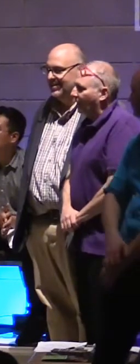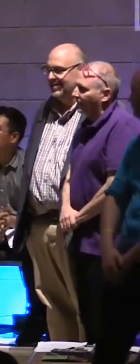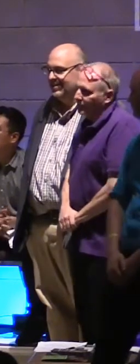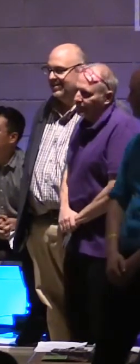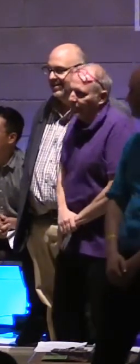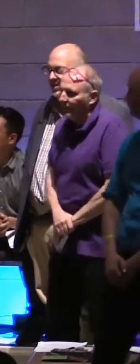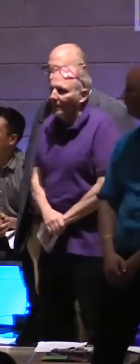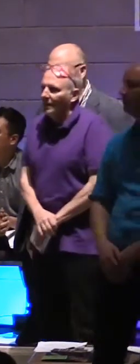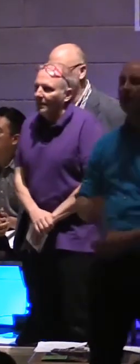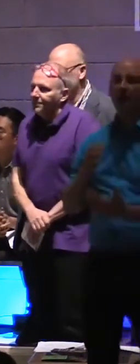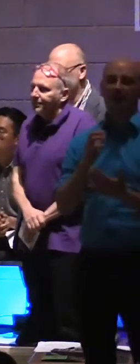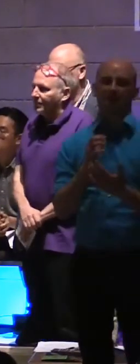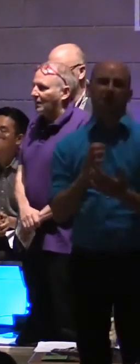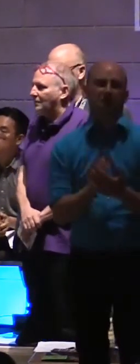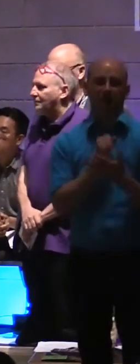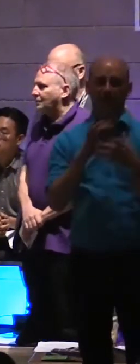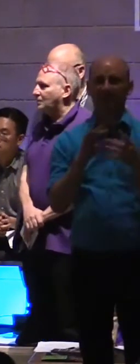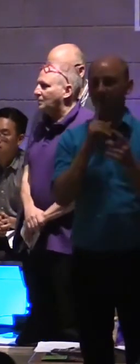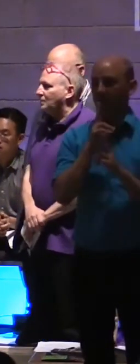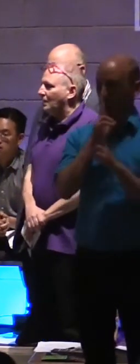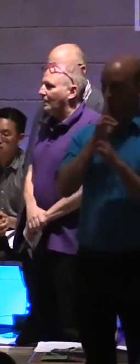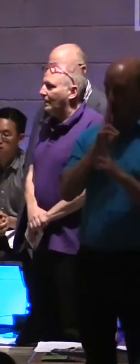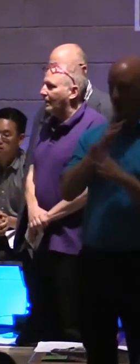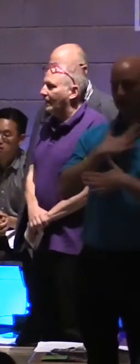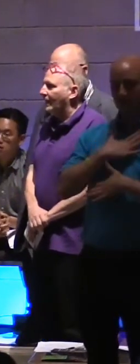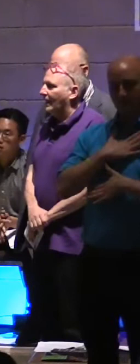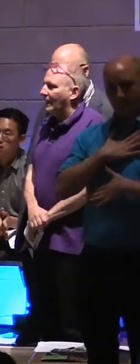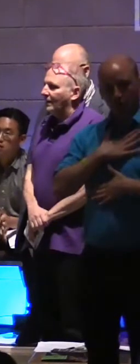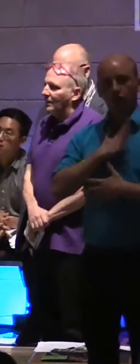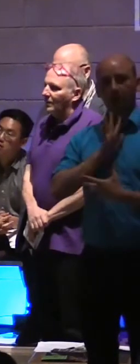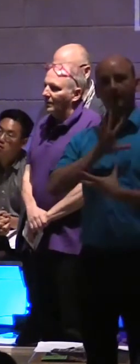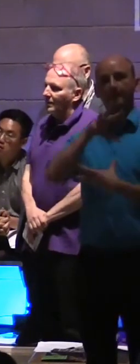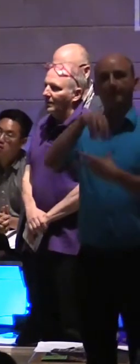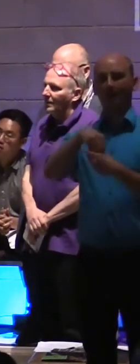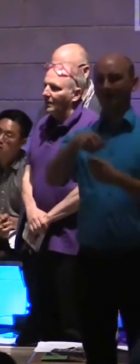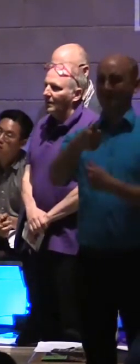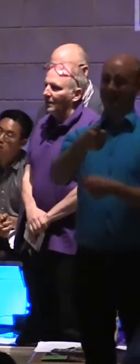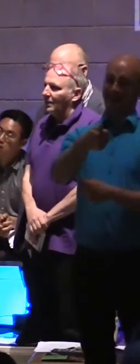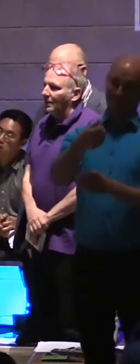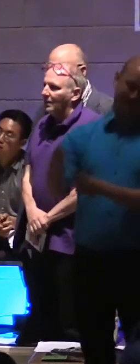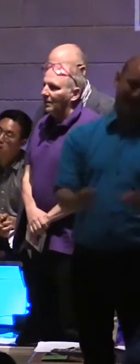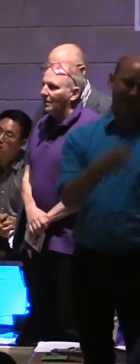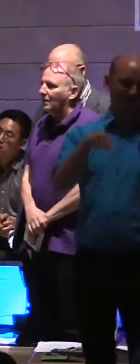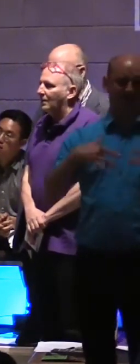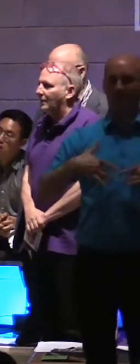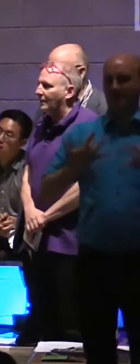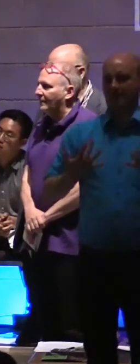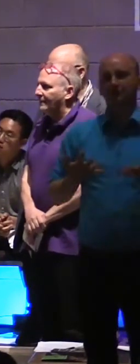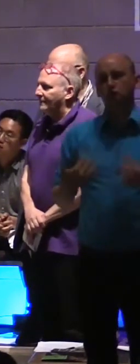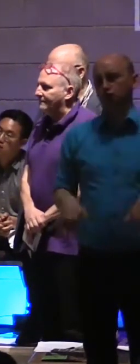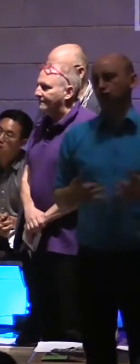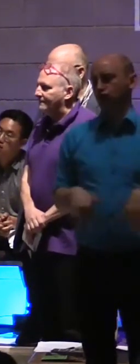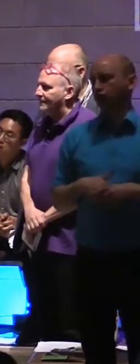I just want to say that it is an honor and a pleasure to be a part of any part of planning this incredible